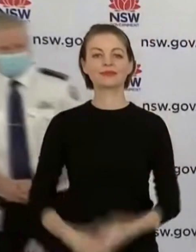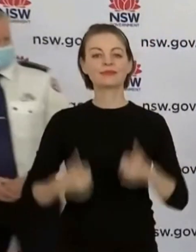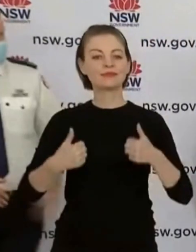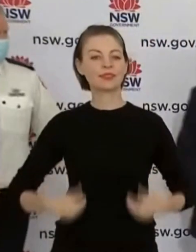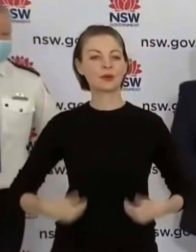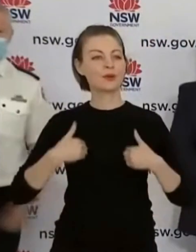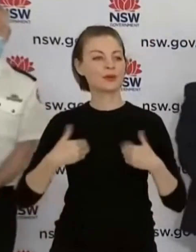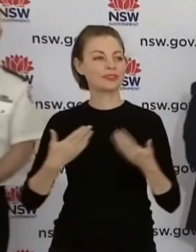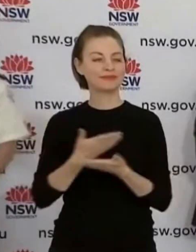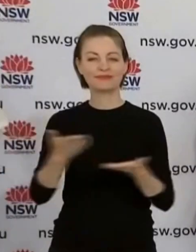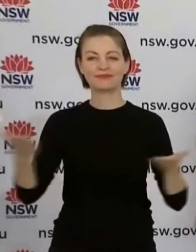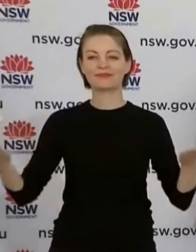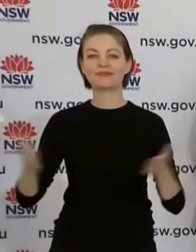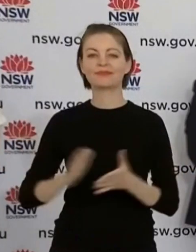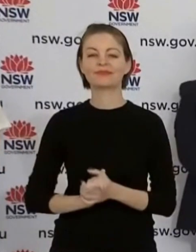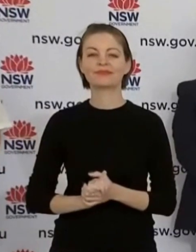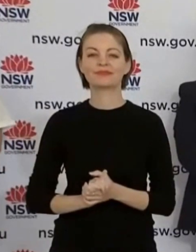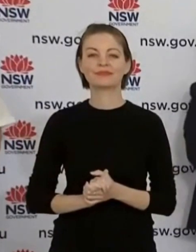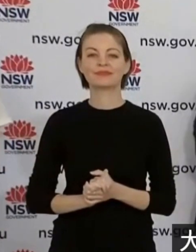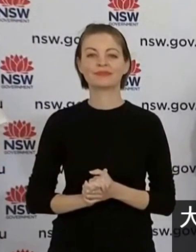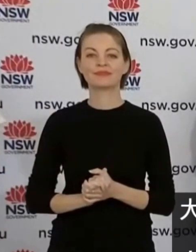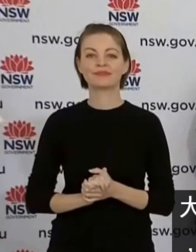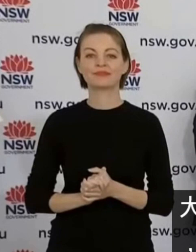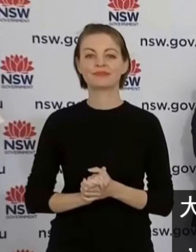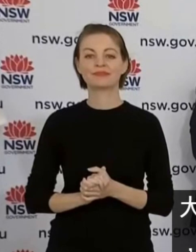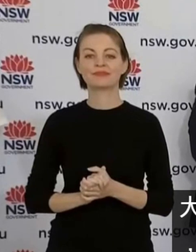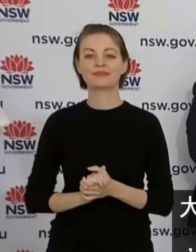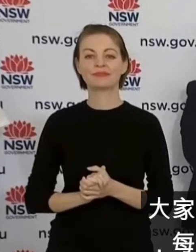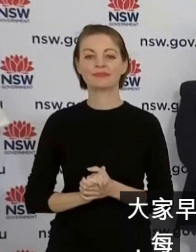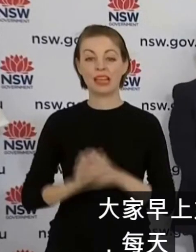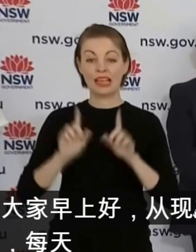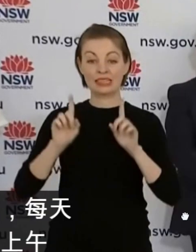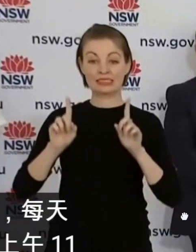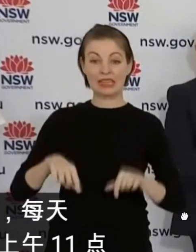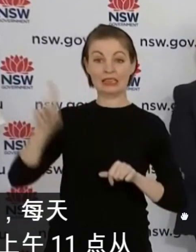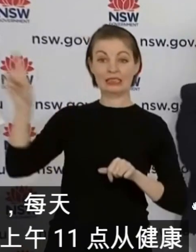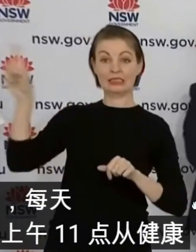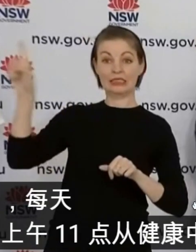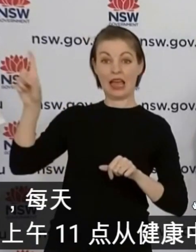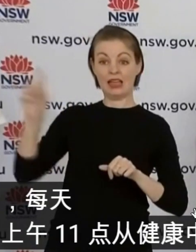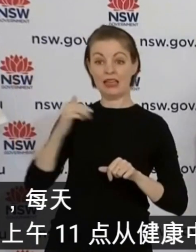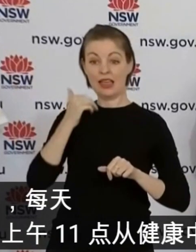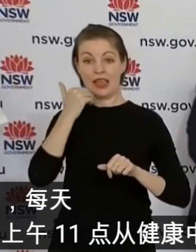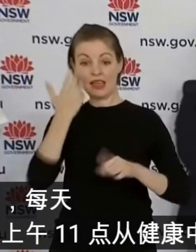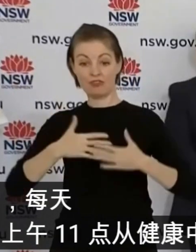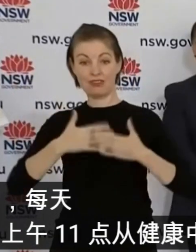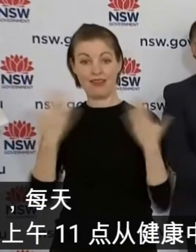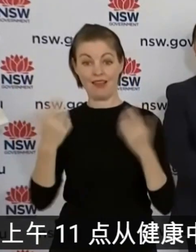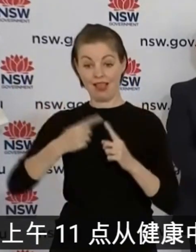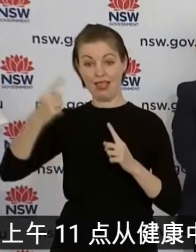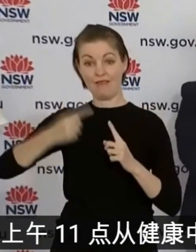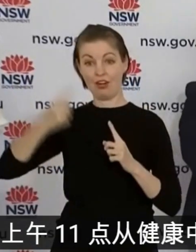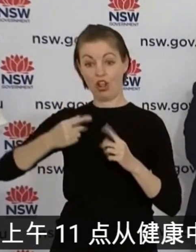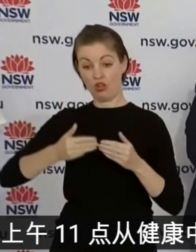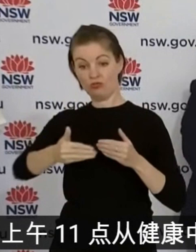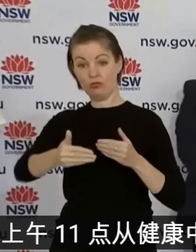Good morning, everybody. From now on the daily tile that comes out from Health at 11 a.m, we'll make sure we have a